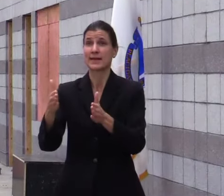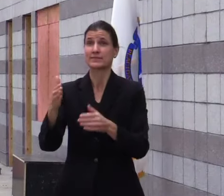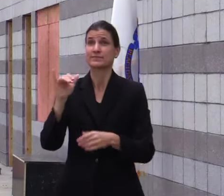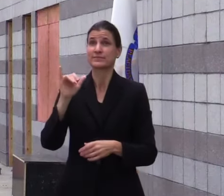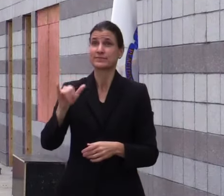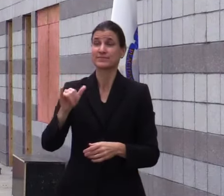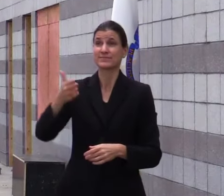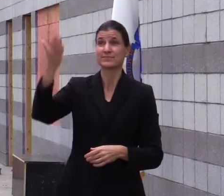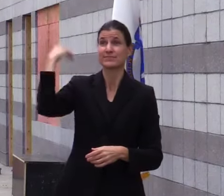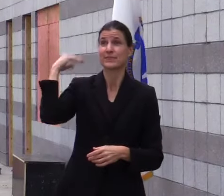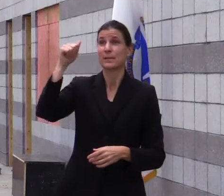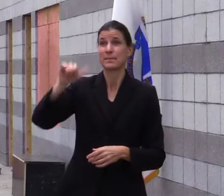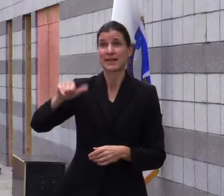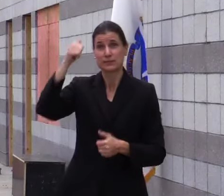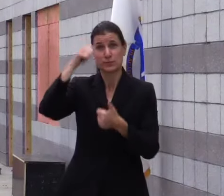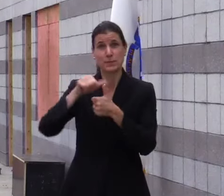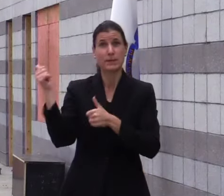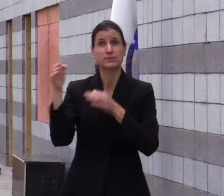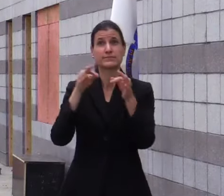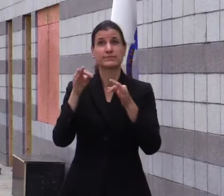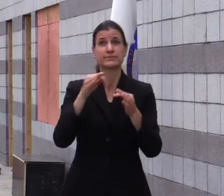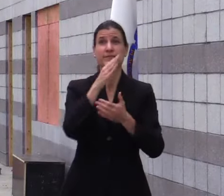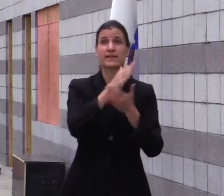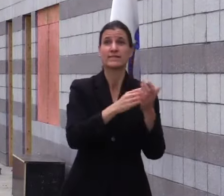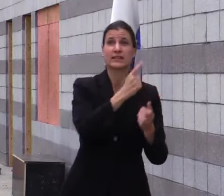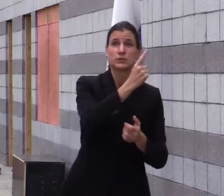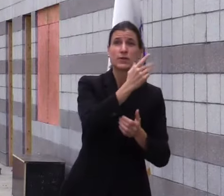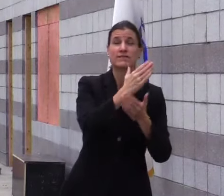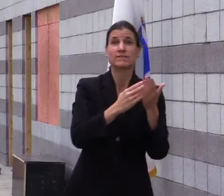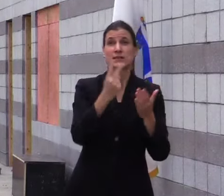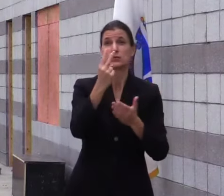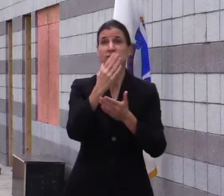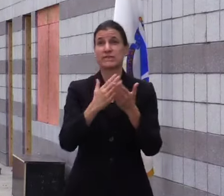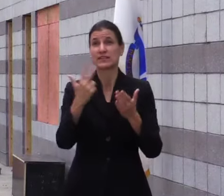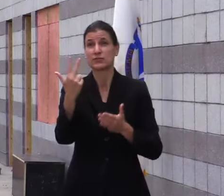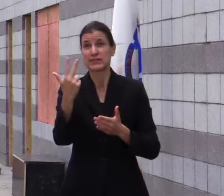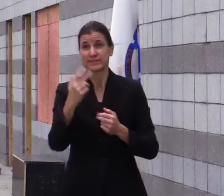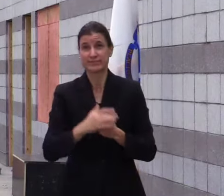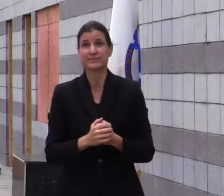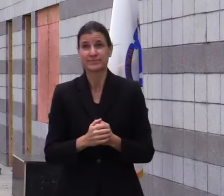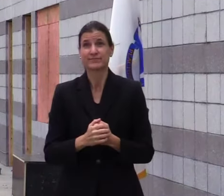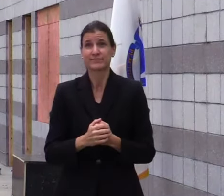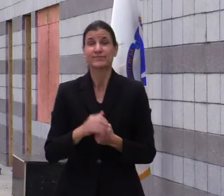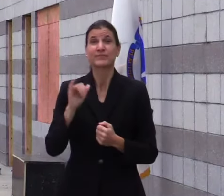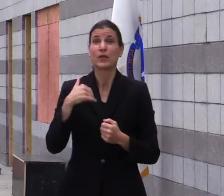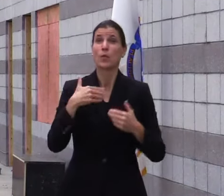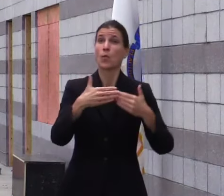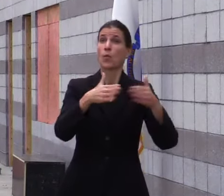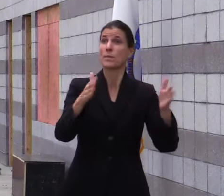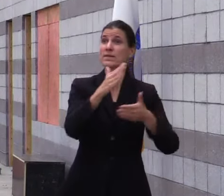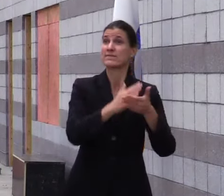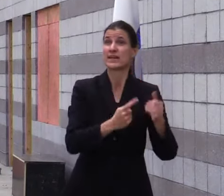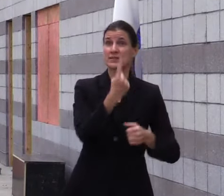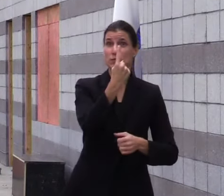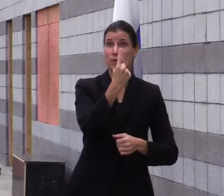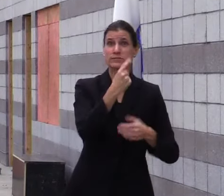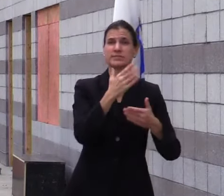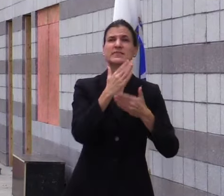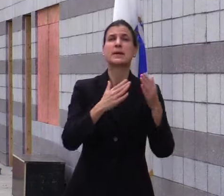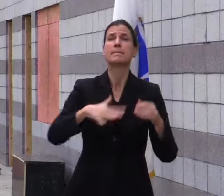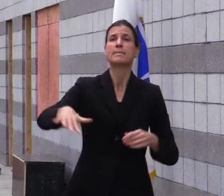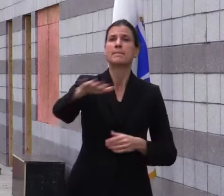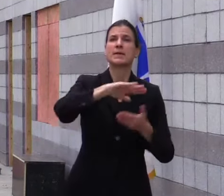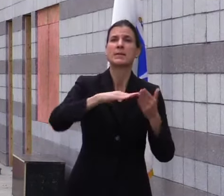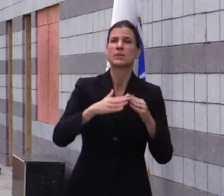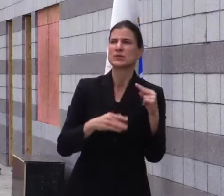Jonathan, at that press conference when we said we were going to go ahead with phase 1, and Jonathan said, what do you think people are going to say? And I said, some